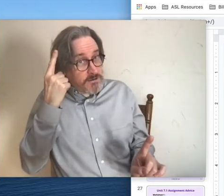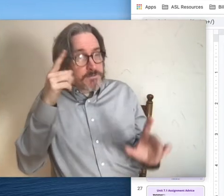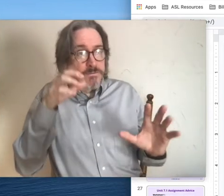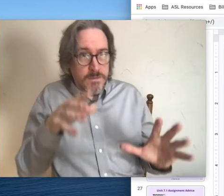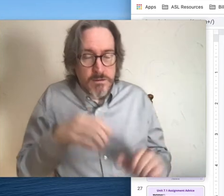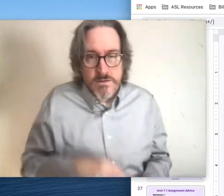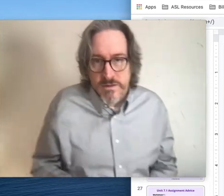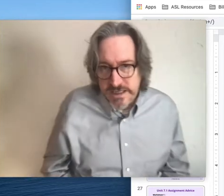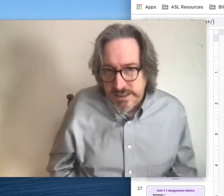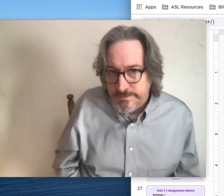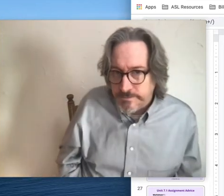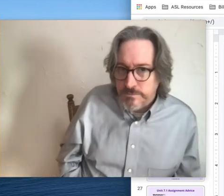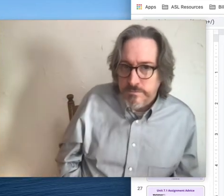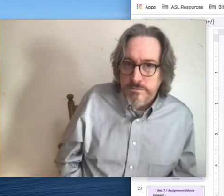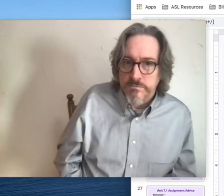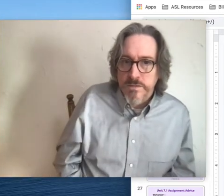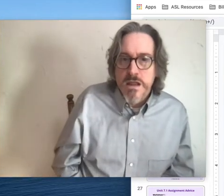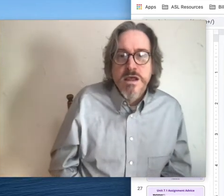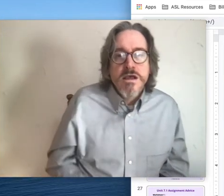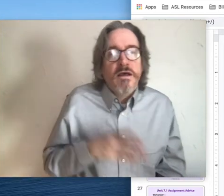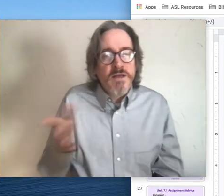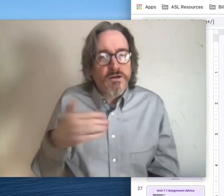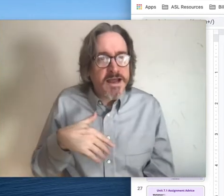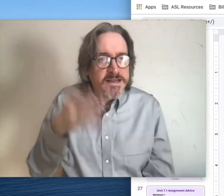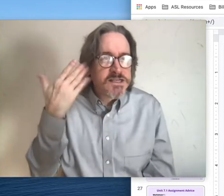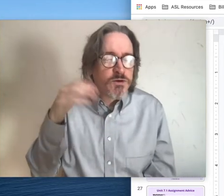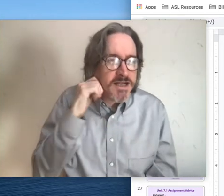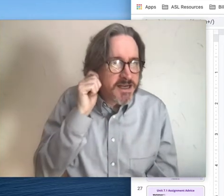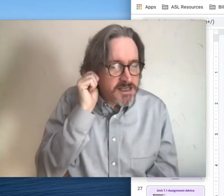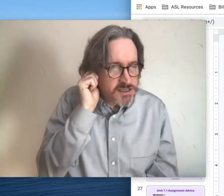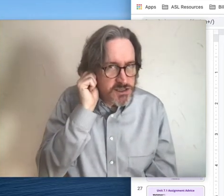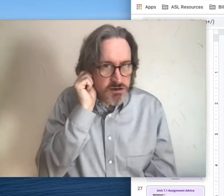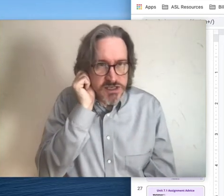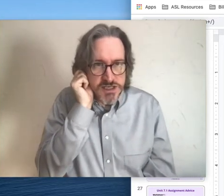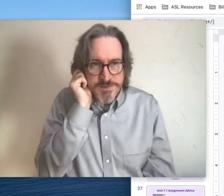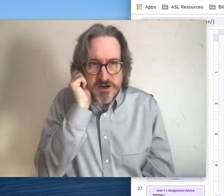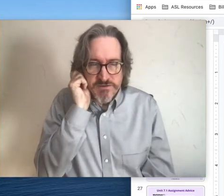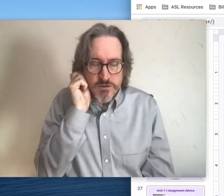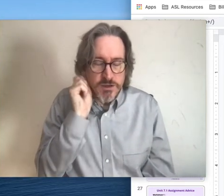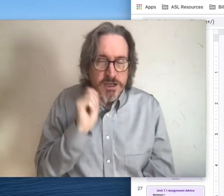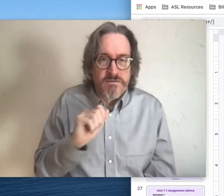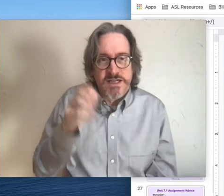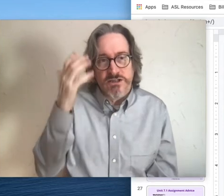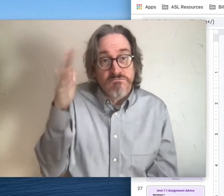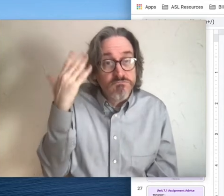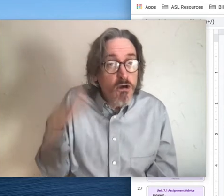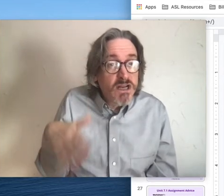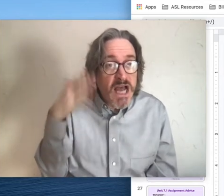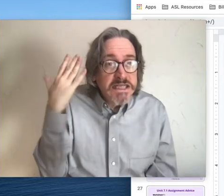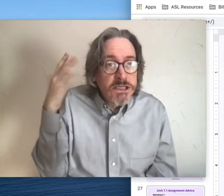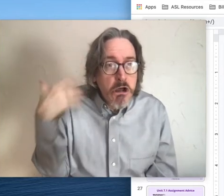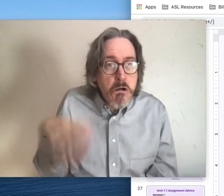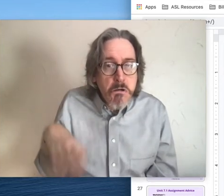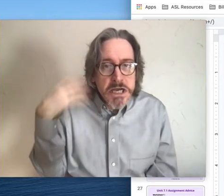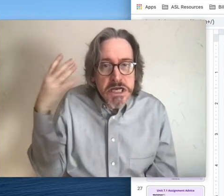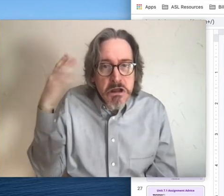understand this. And the other guy, this is where it kind of starts to spin off into really conversational. Oh, I